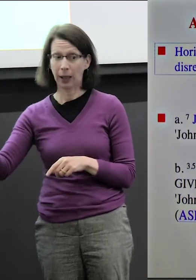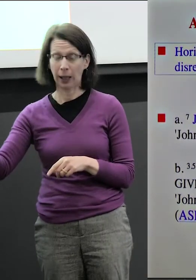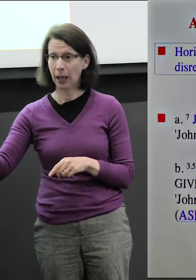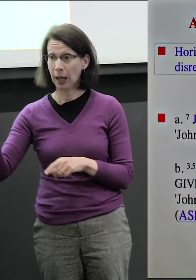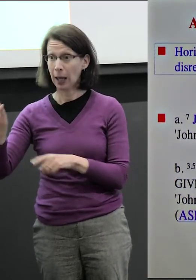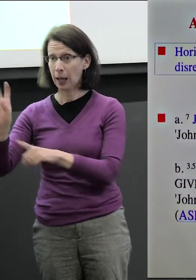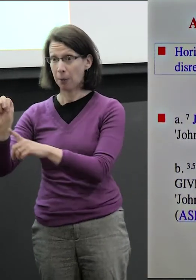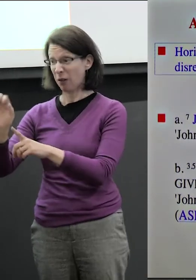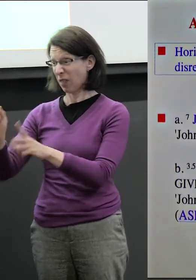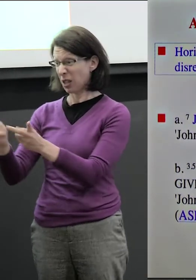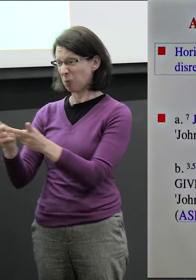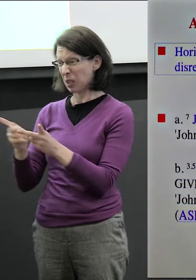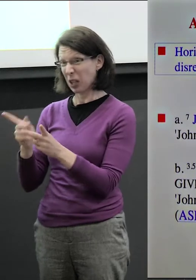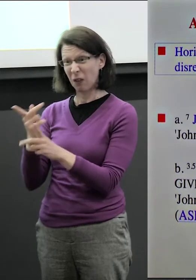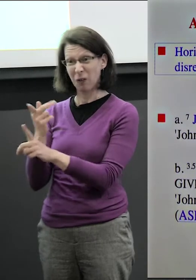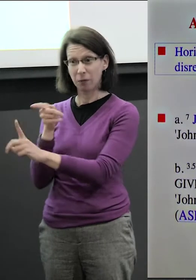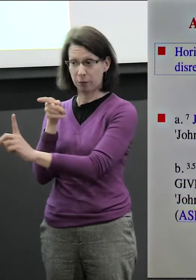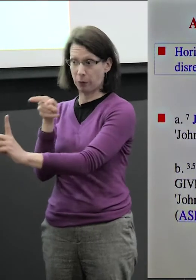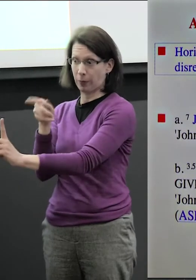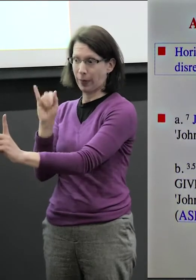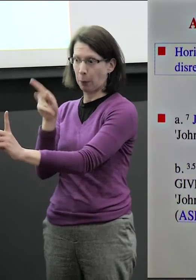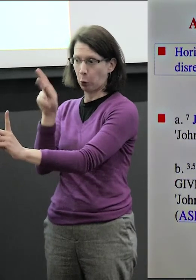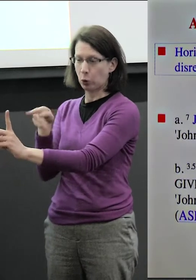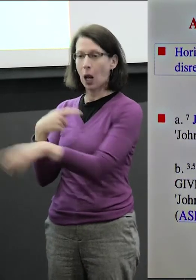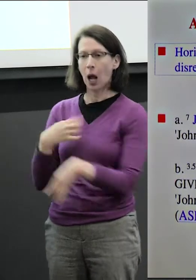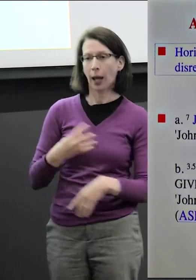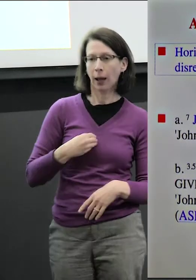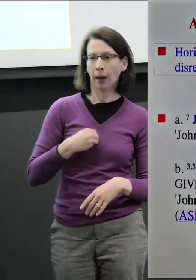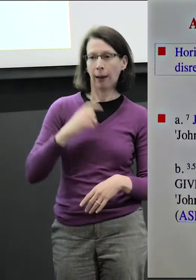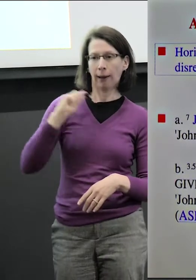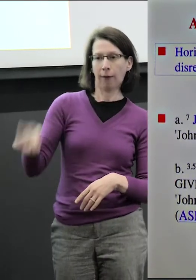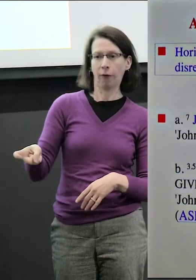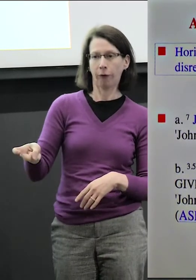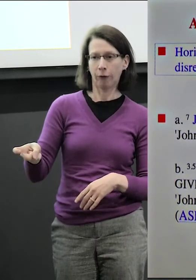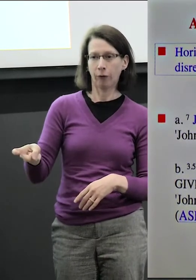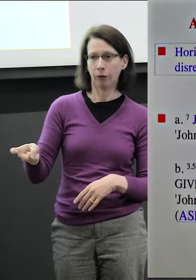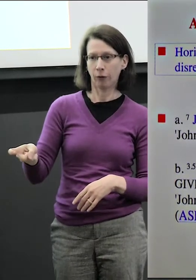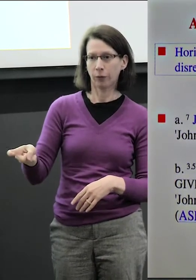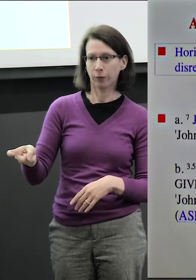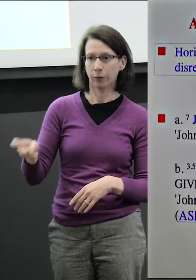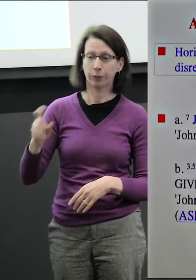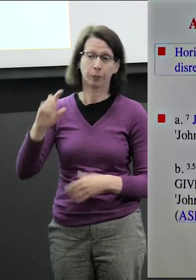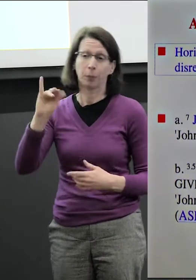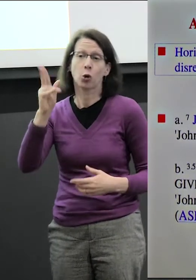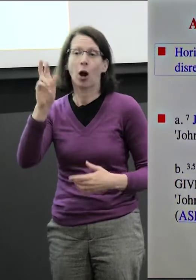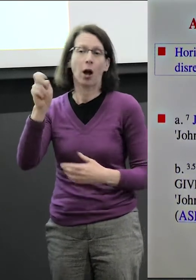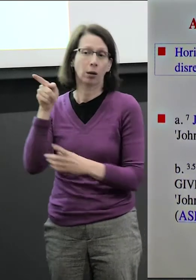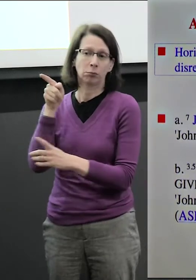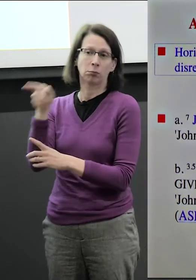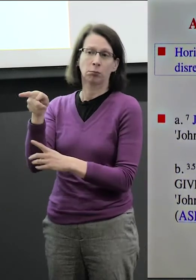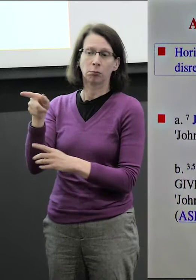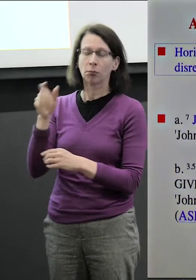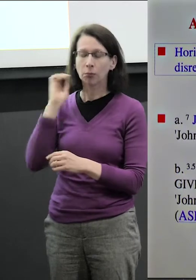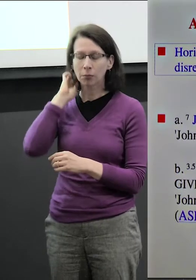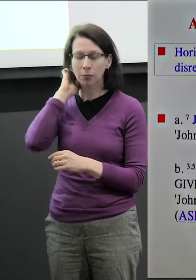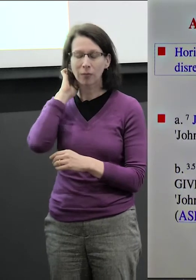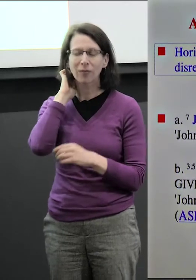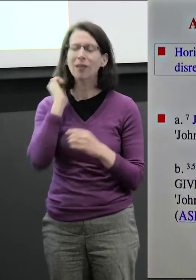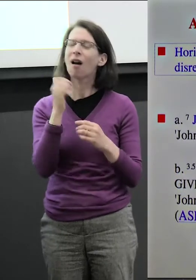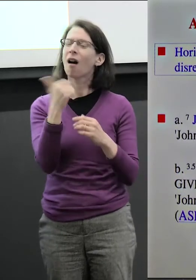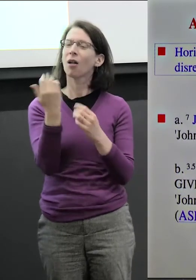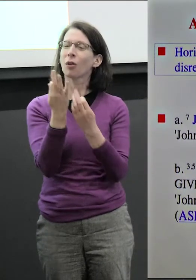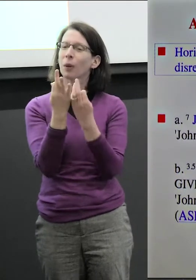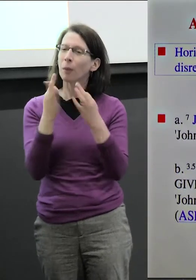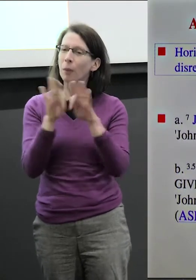right was the position for a particular person, your John. Okay. And now the crucial